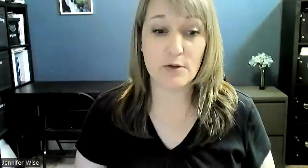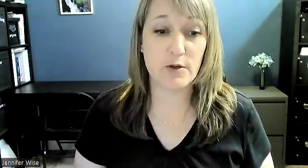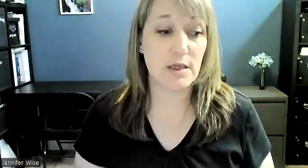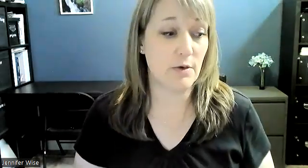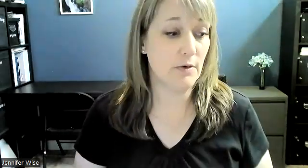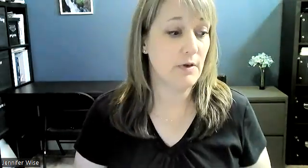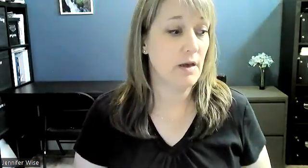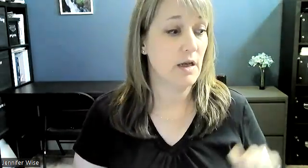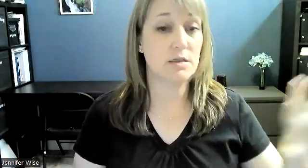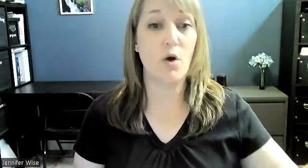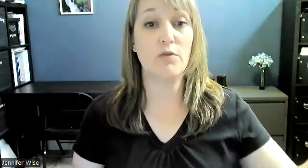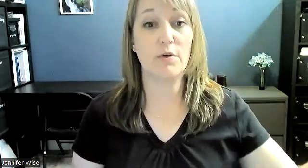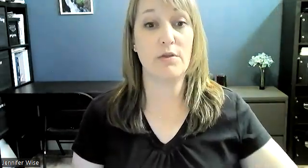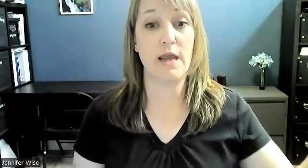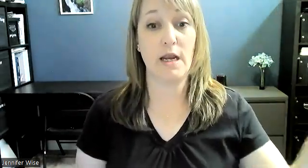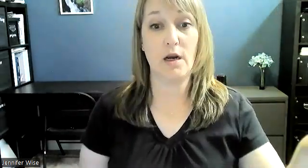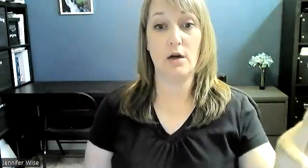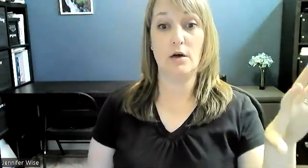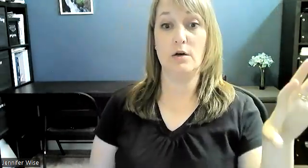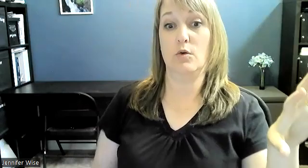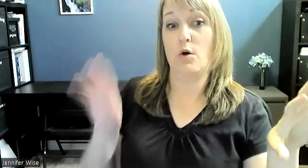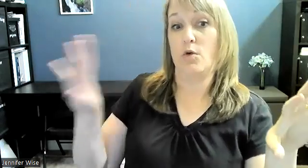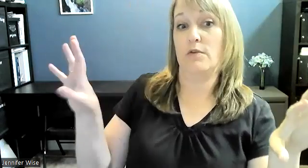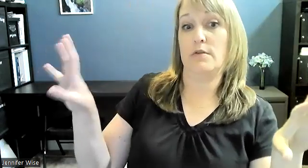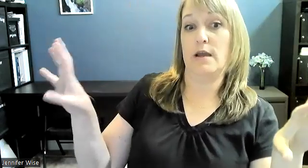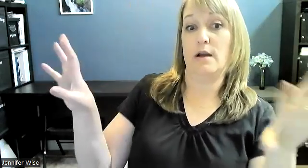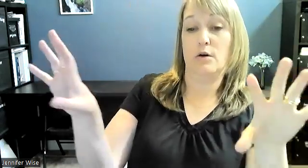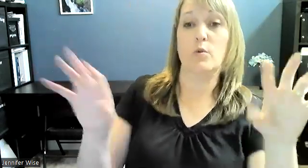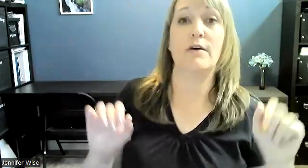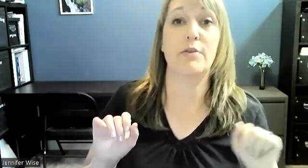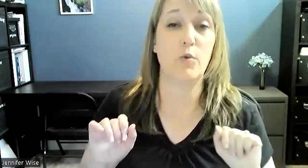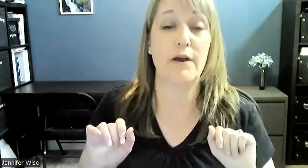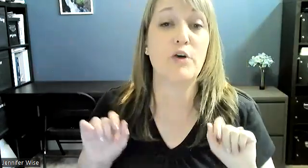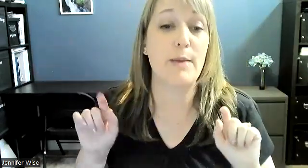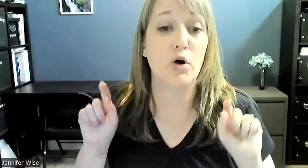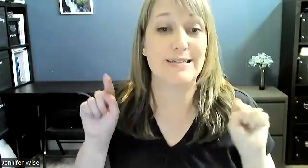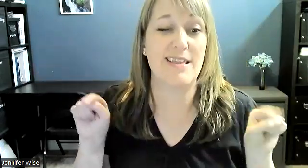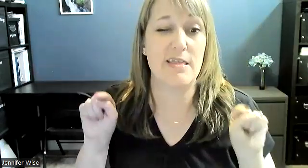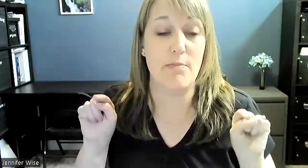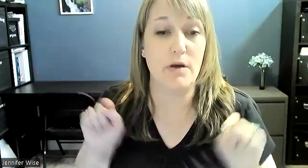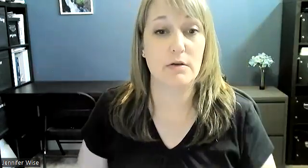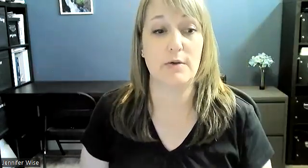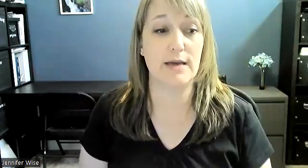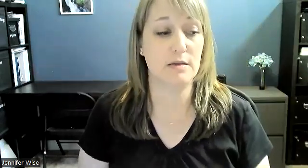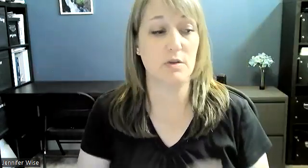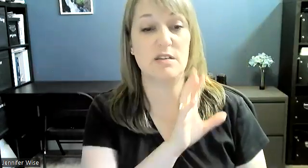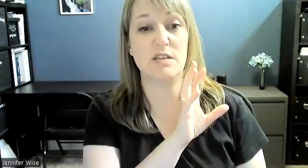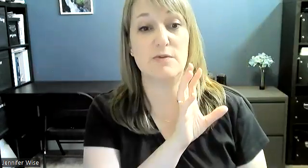including you. It's over there or over there or wherever I put them. Okay. So let's for